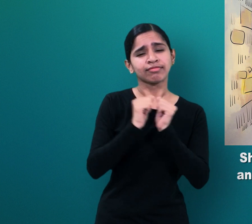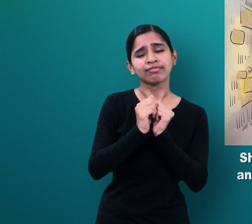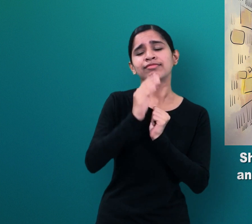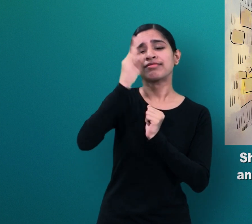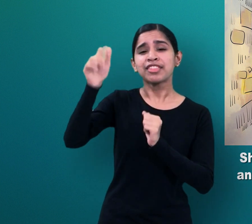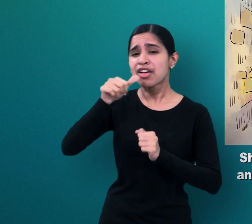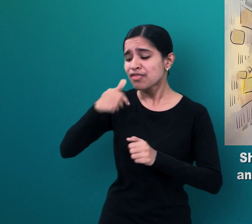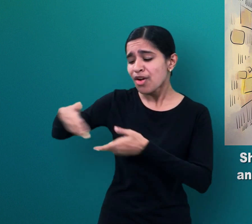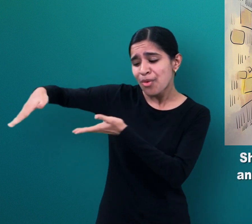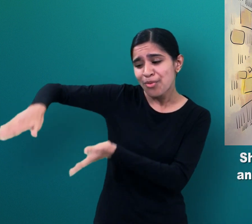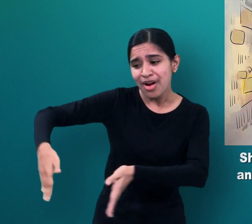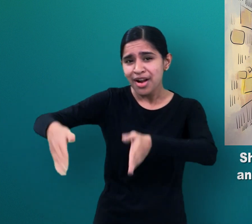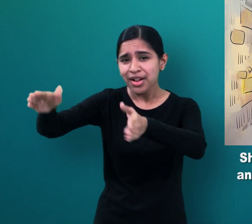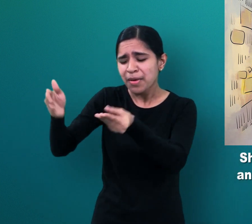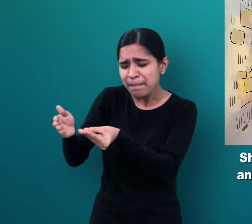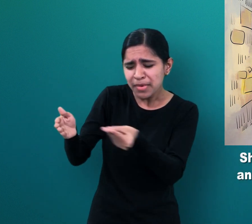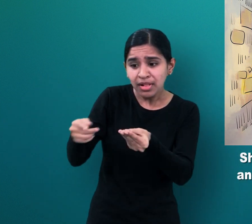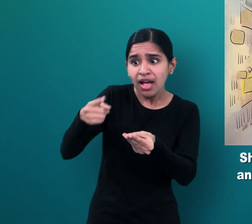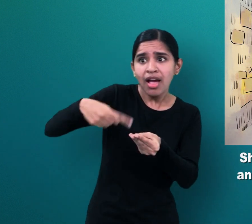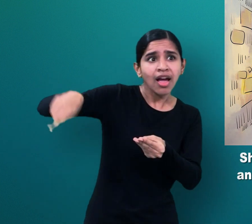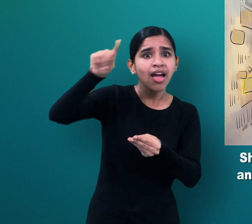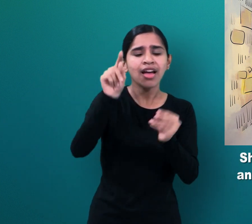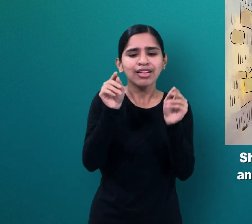She was trying very hard to catch a firefly.